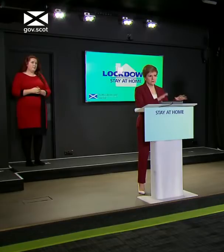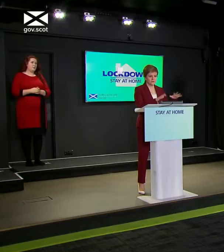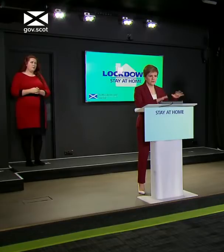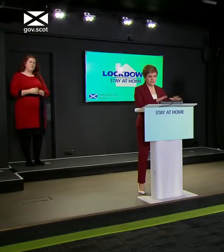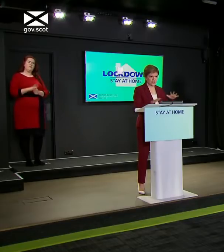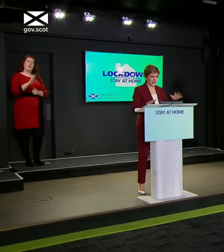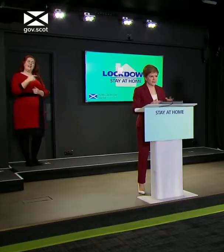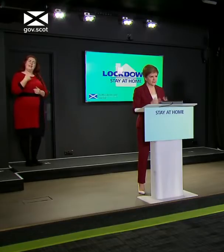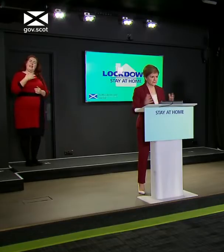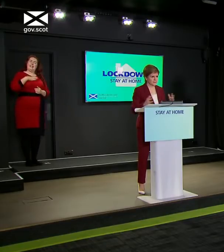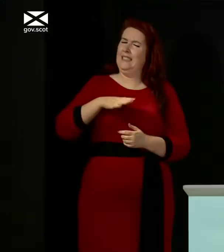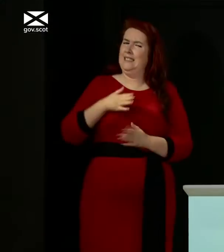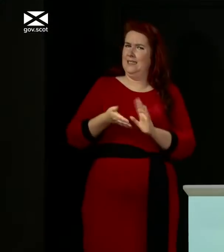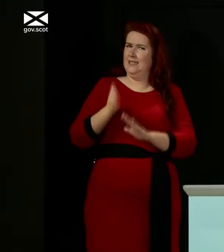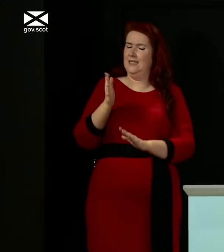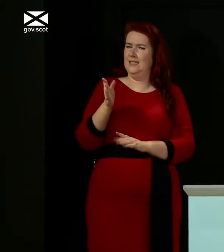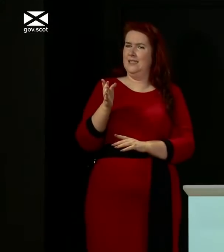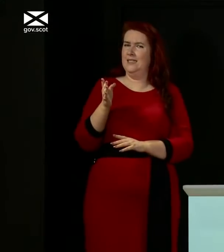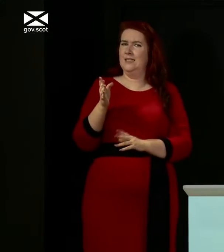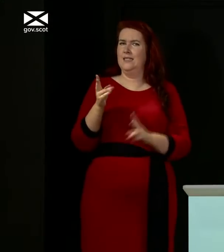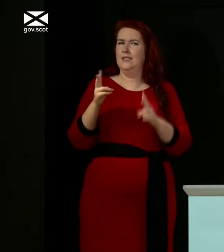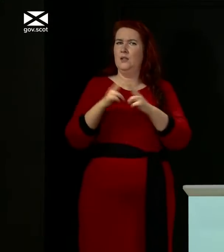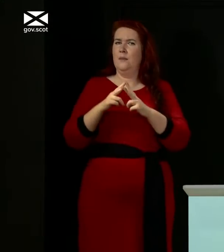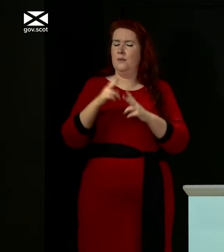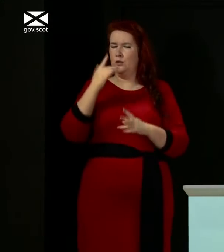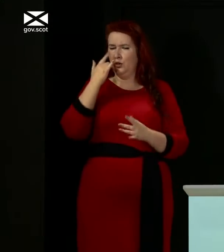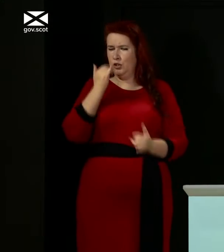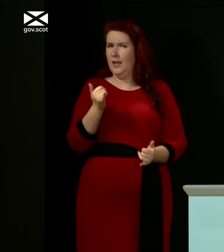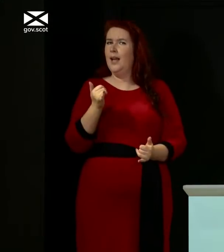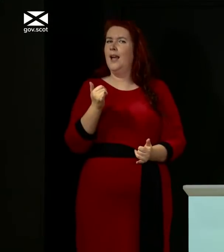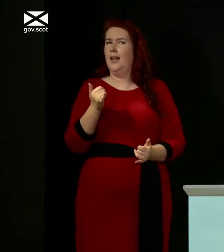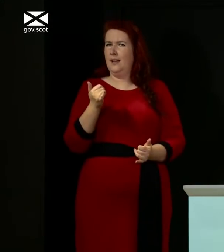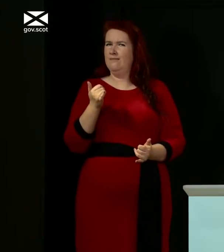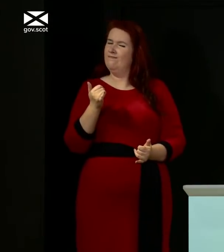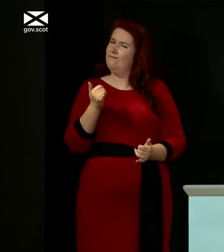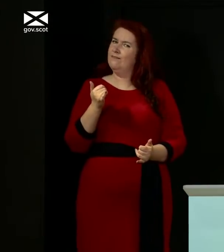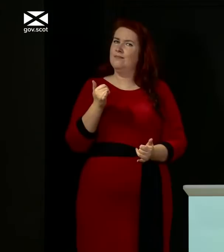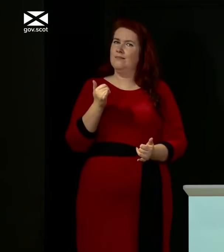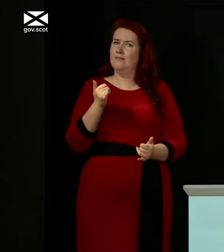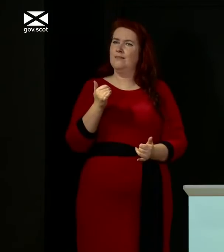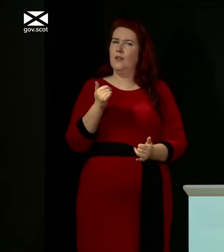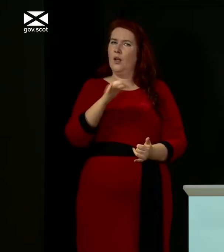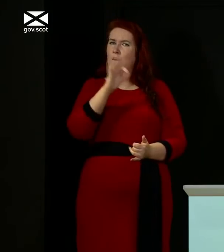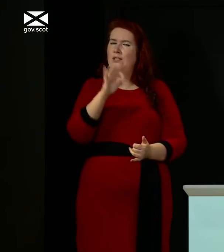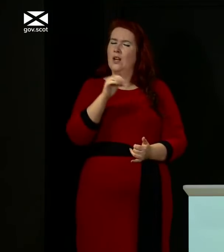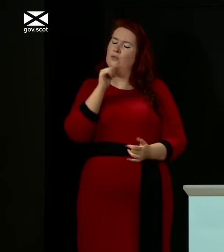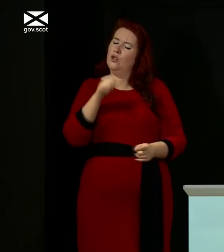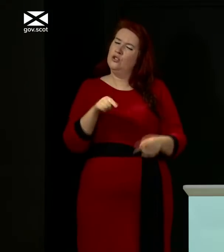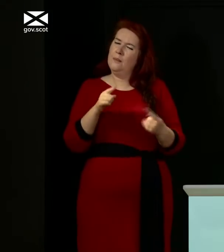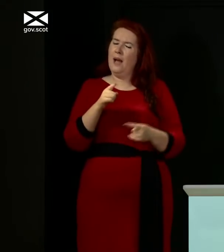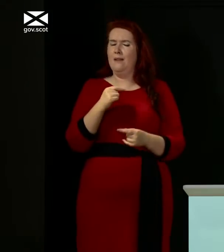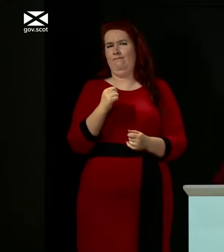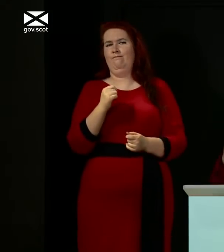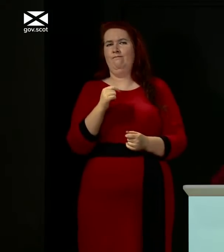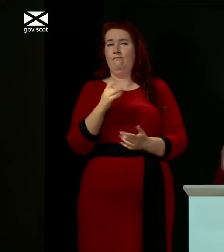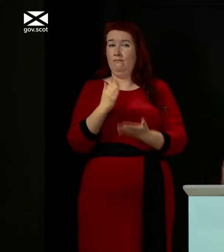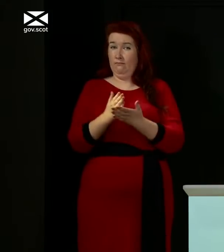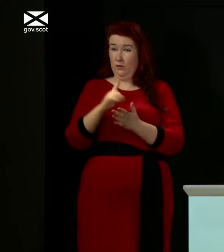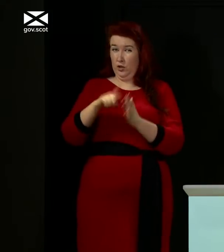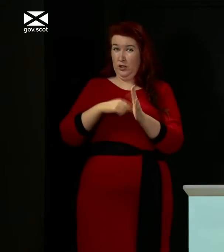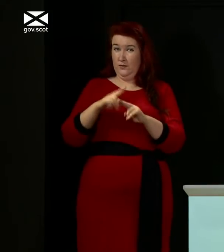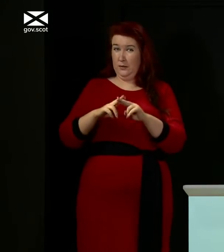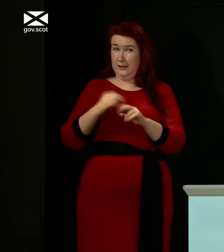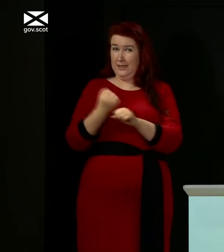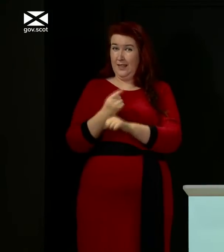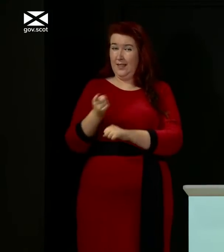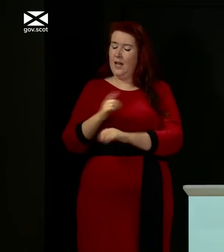kind of go and just check the sort of basis of that question. I'm not challenging it, but you know, in terms of the statements that have